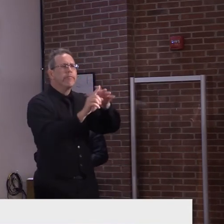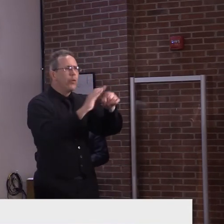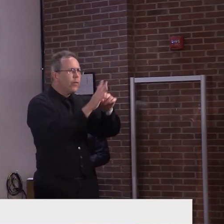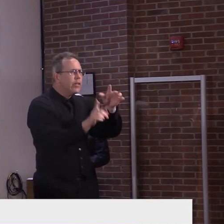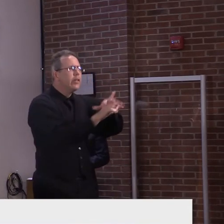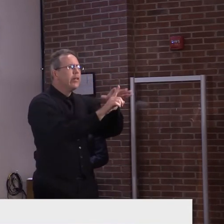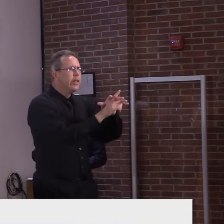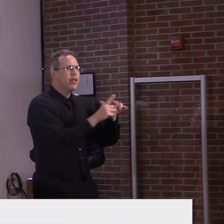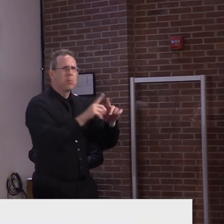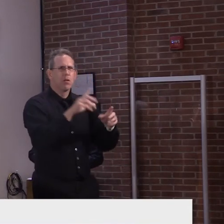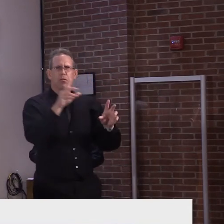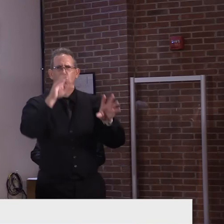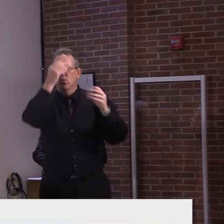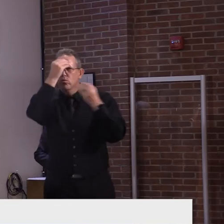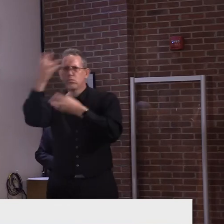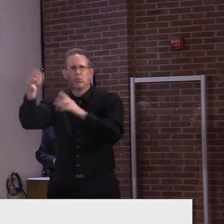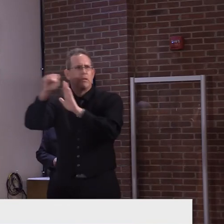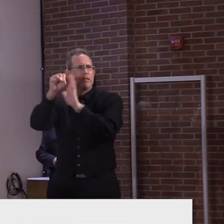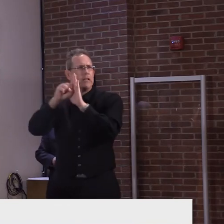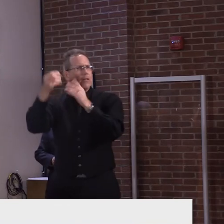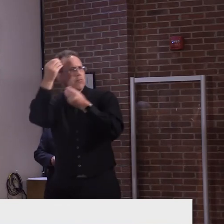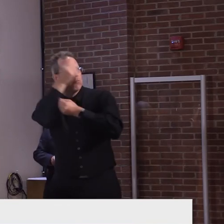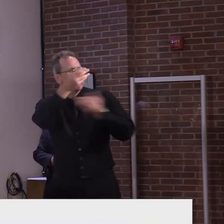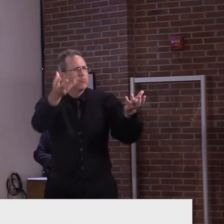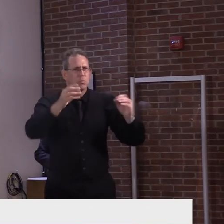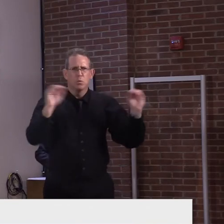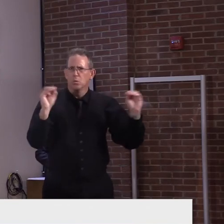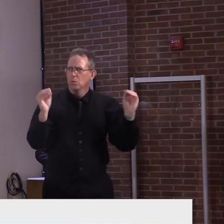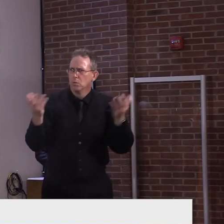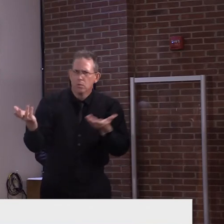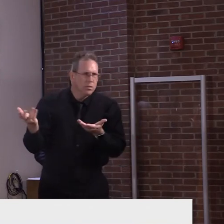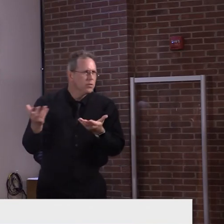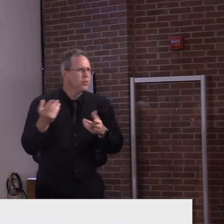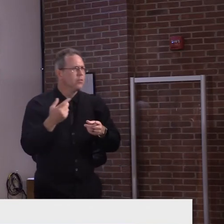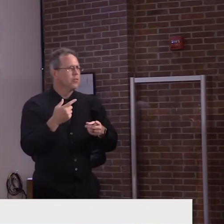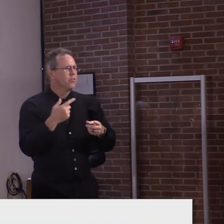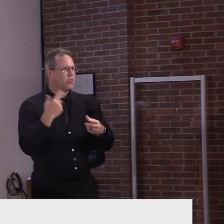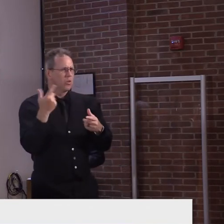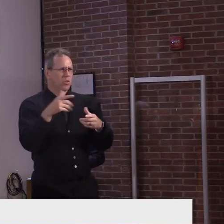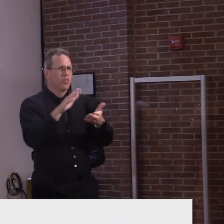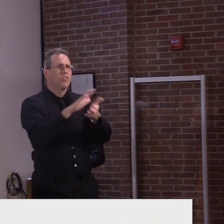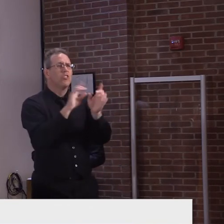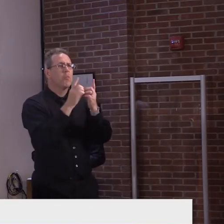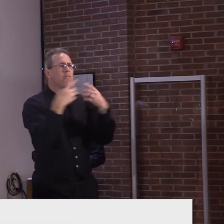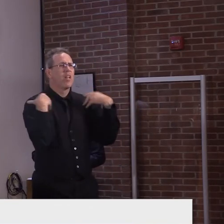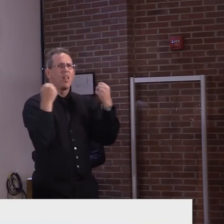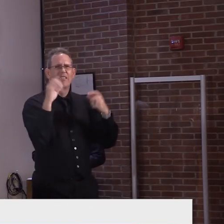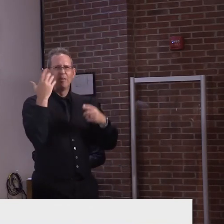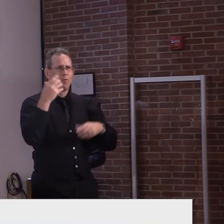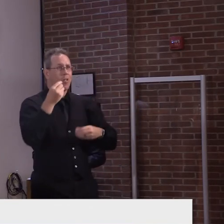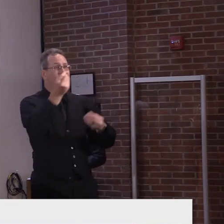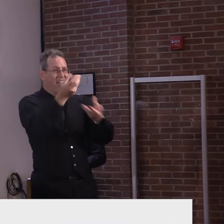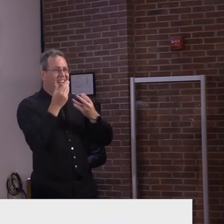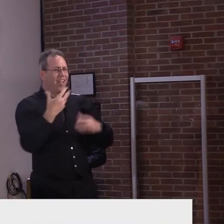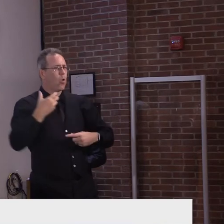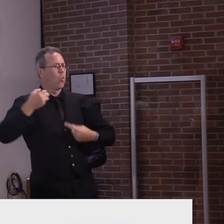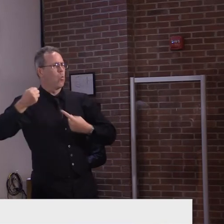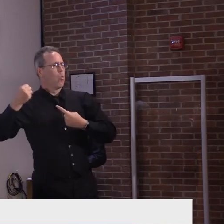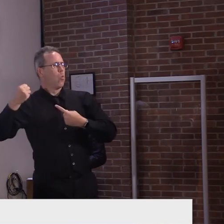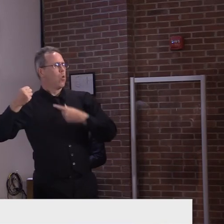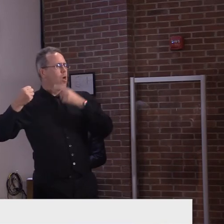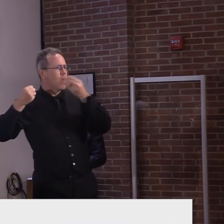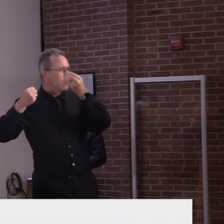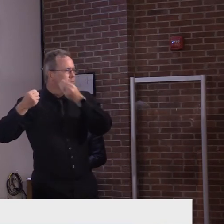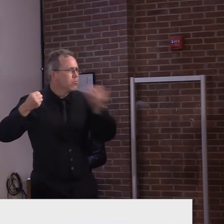mid-September, when districts are already going to be getting ready to unmask, those districts don't have enough data